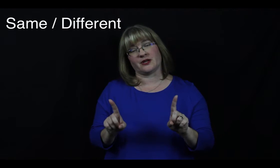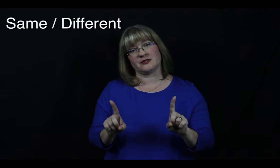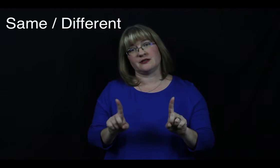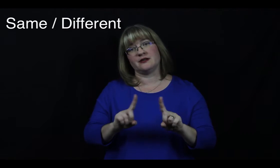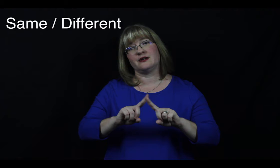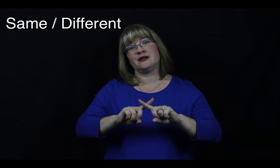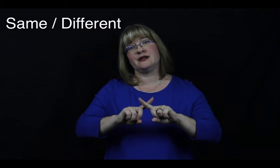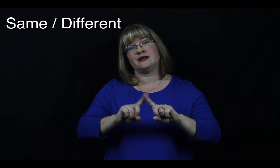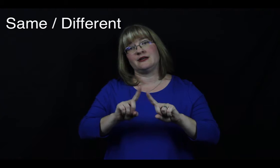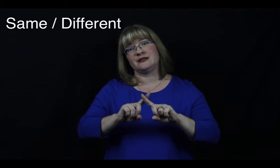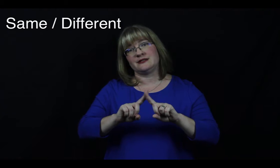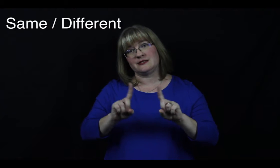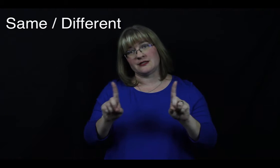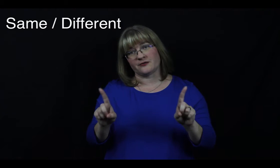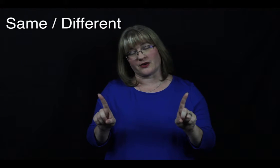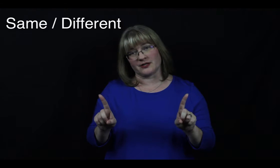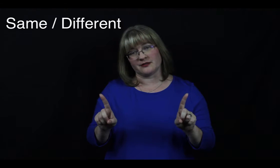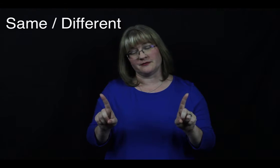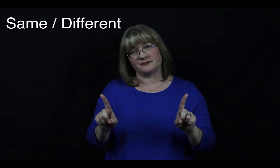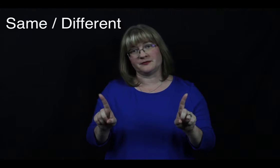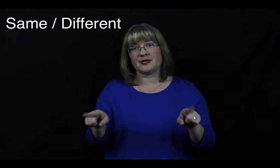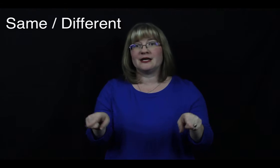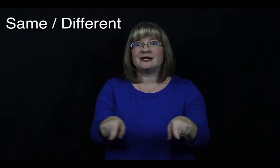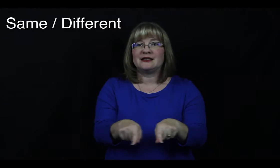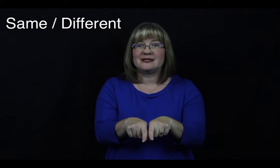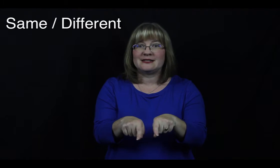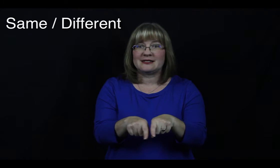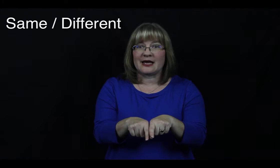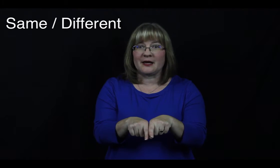Different. Different.